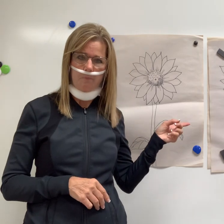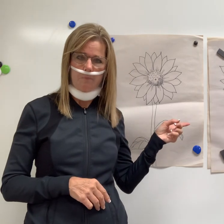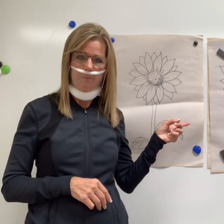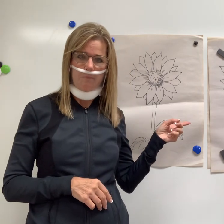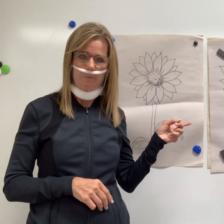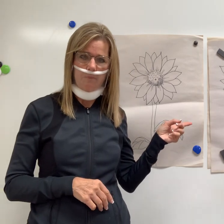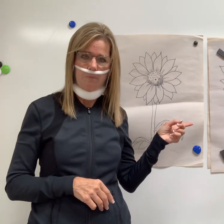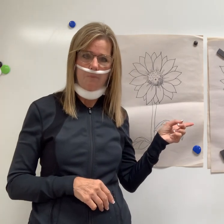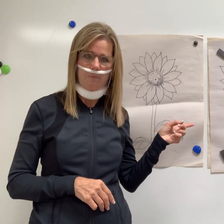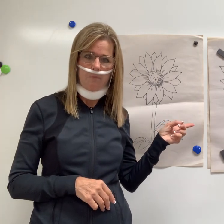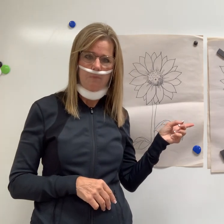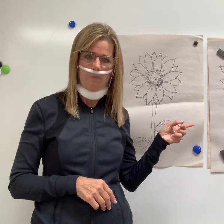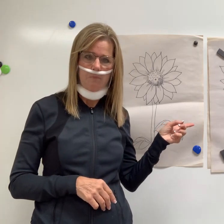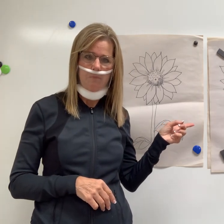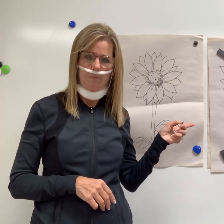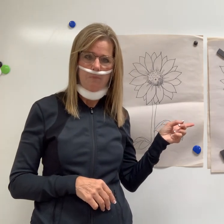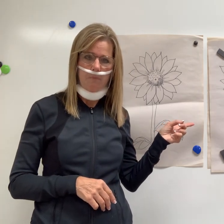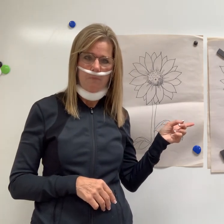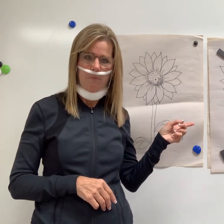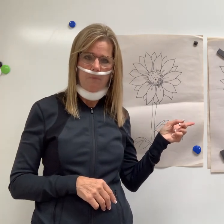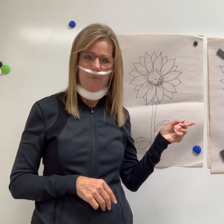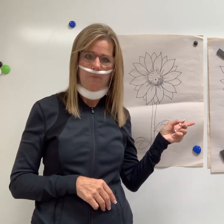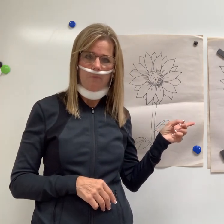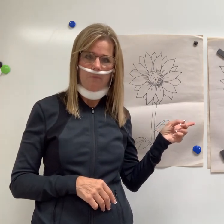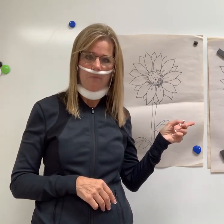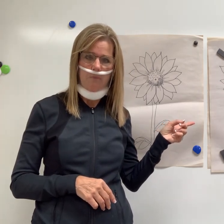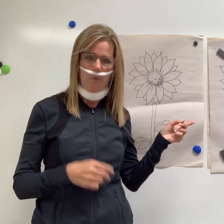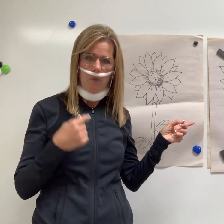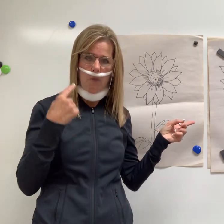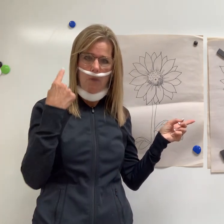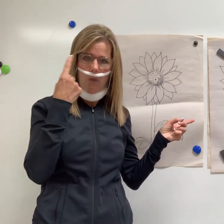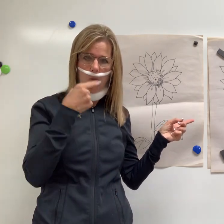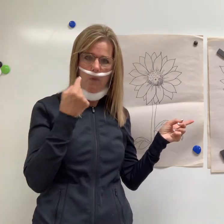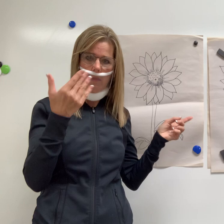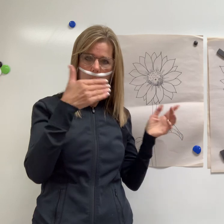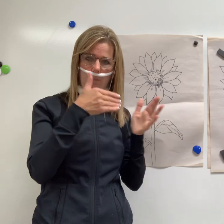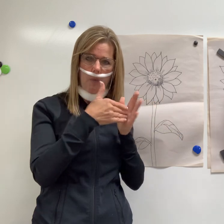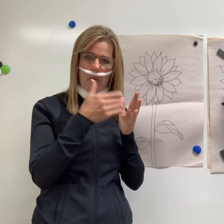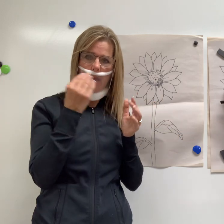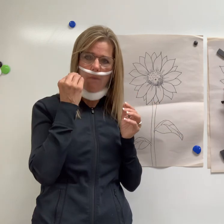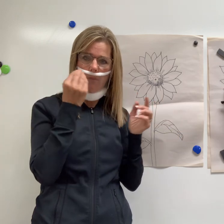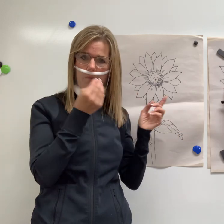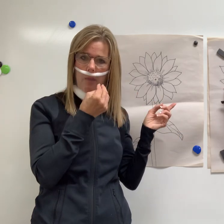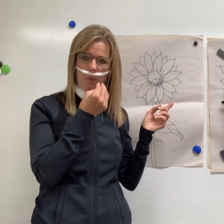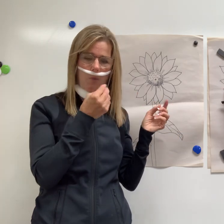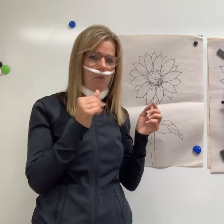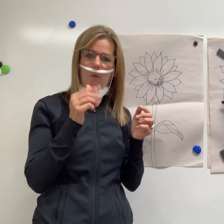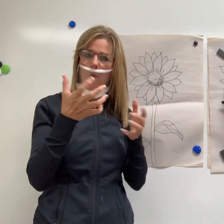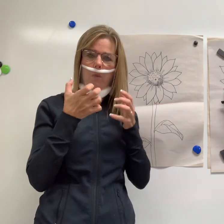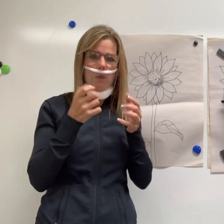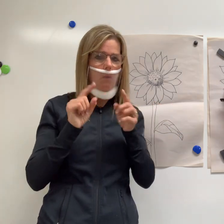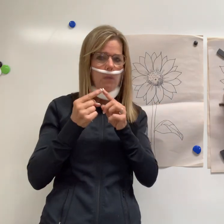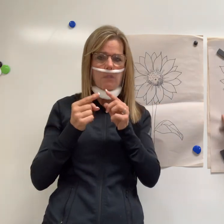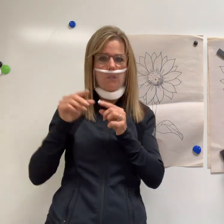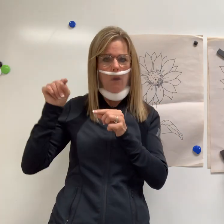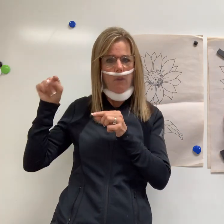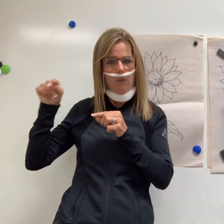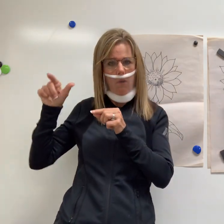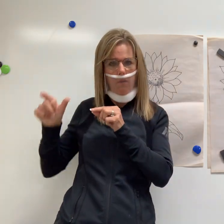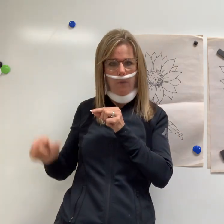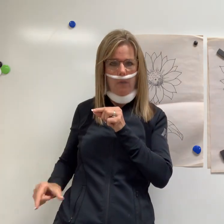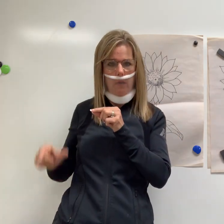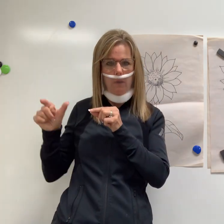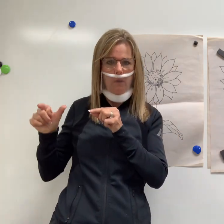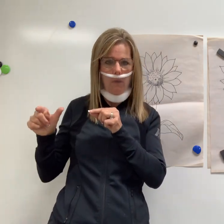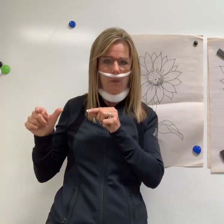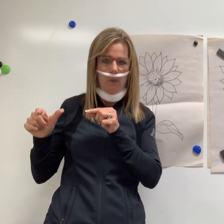a little bit of room like I do, we're gonna start the stem. I want you to look at the middle. We don't wanna start the stem over here, guys. The stem's not coming out of the